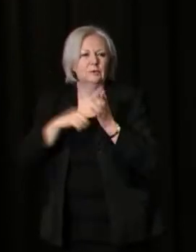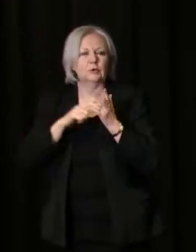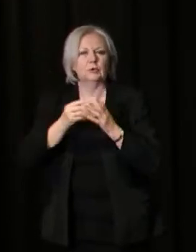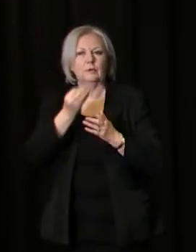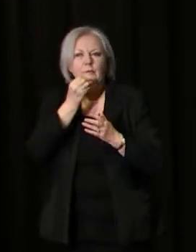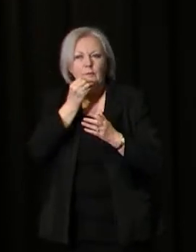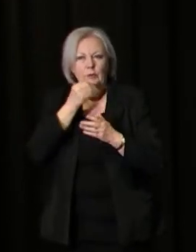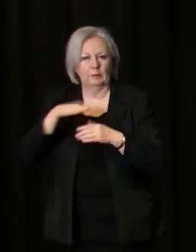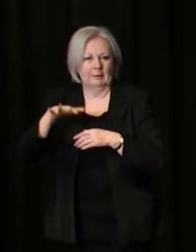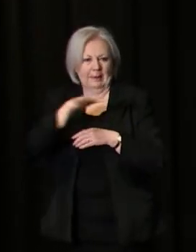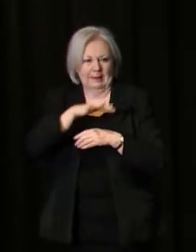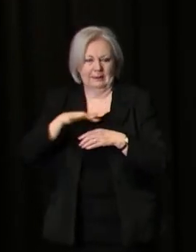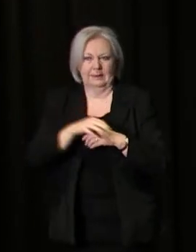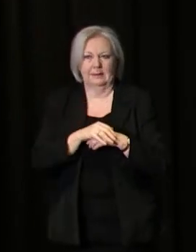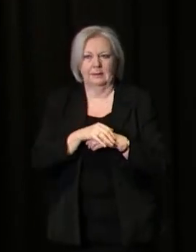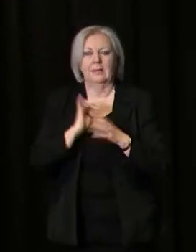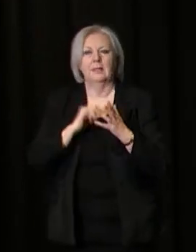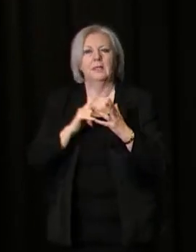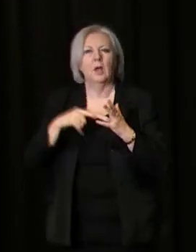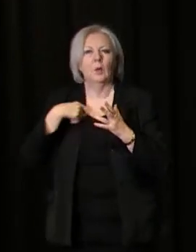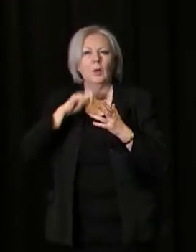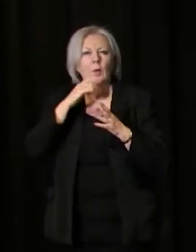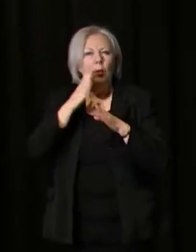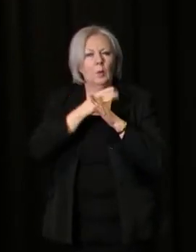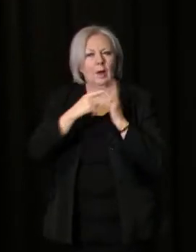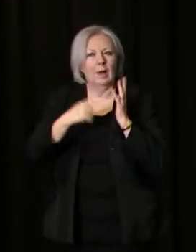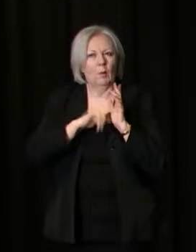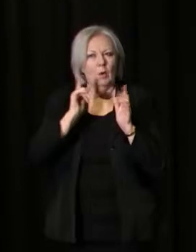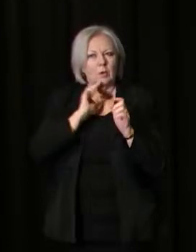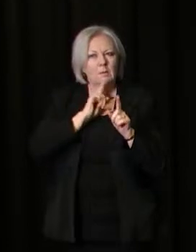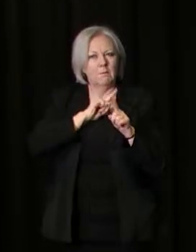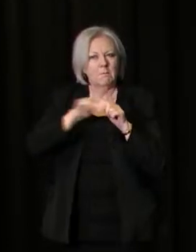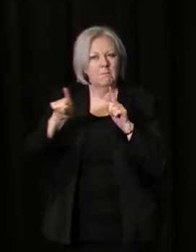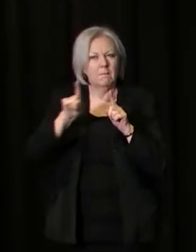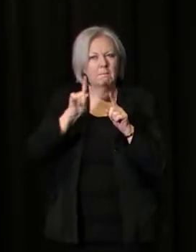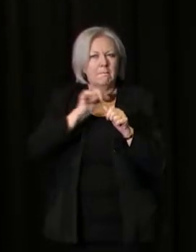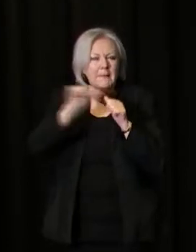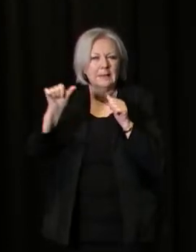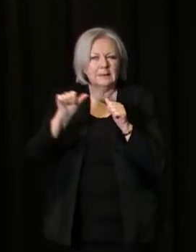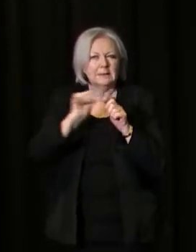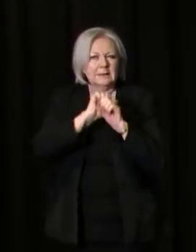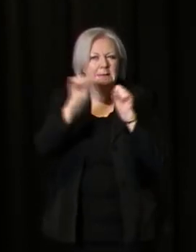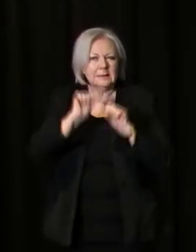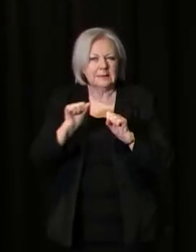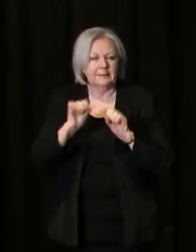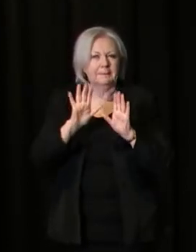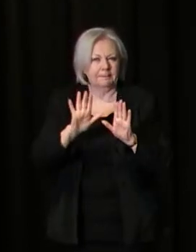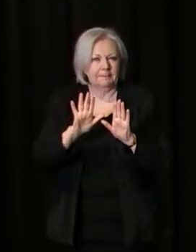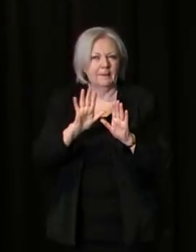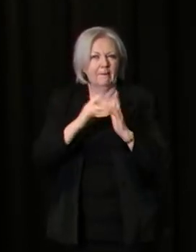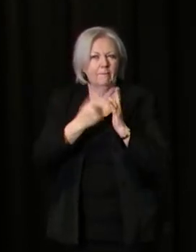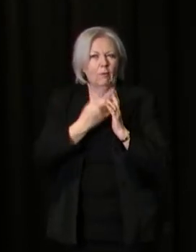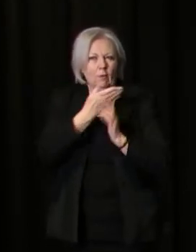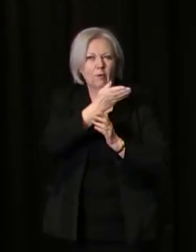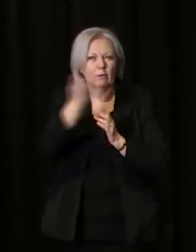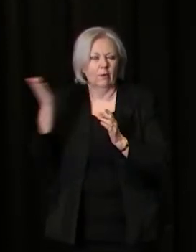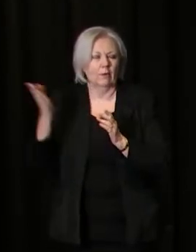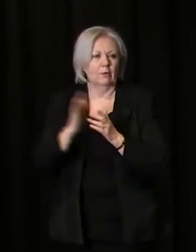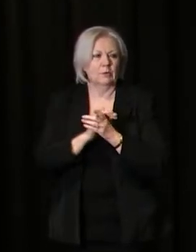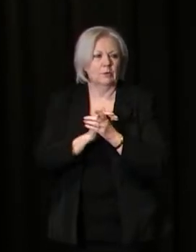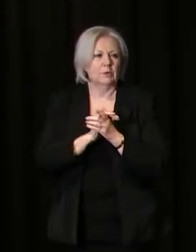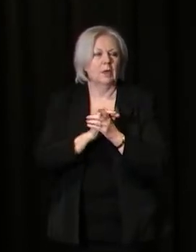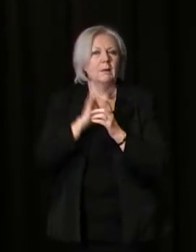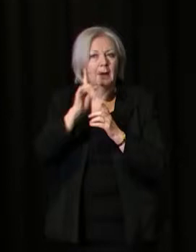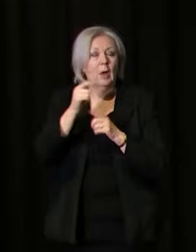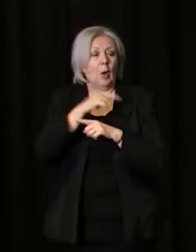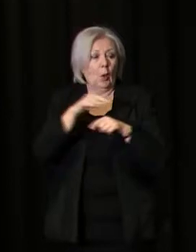be talking about what's the most appropriate enforcement system with those providers. But the expectation will be